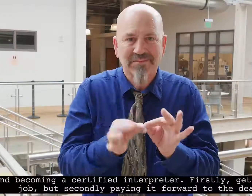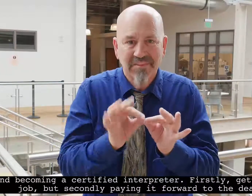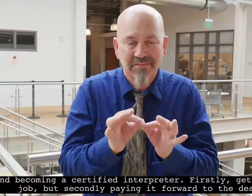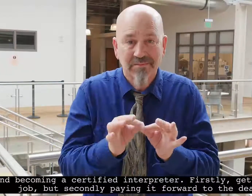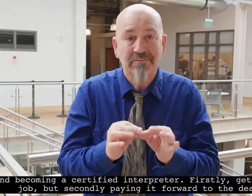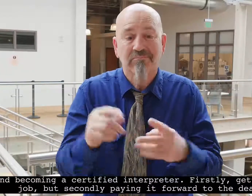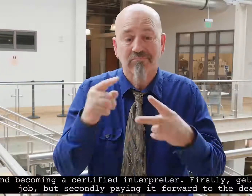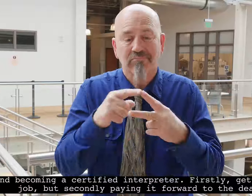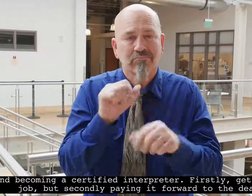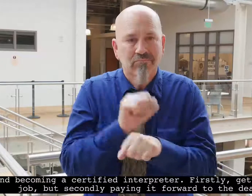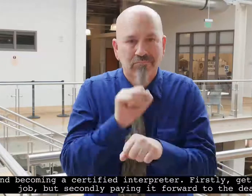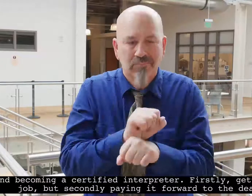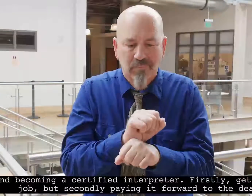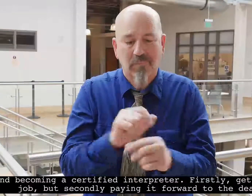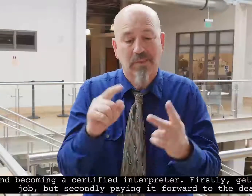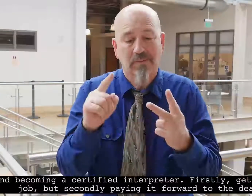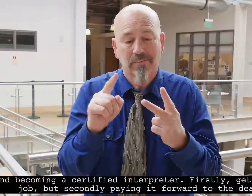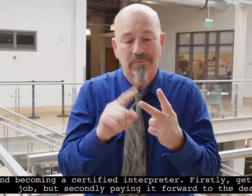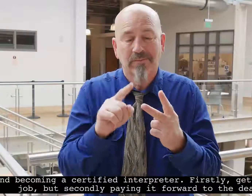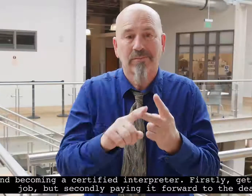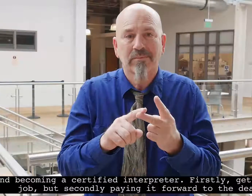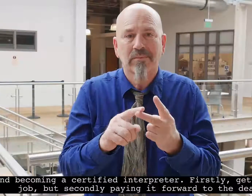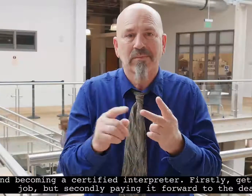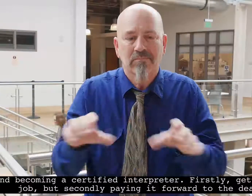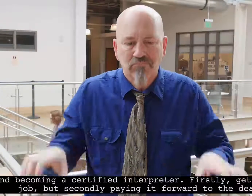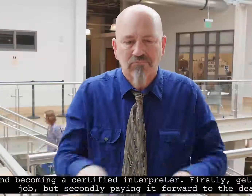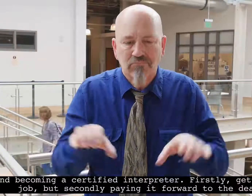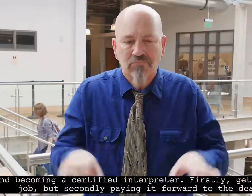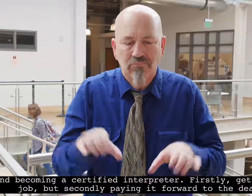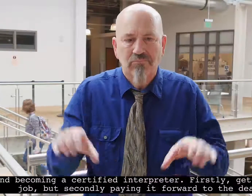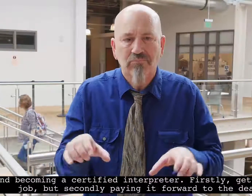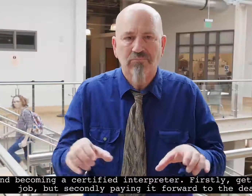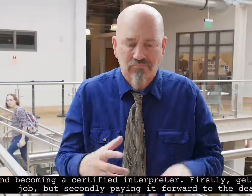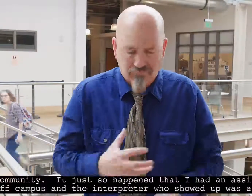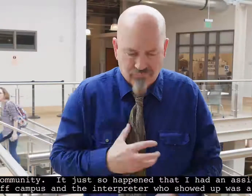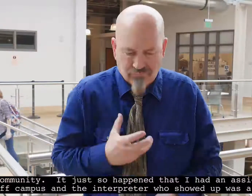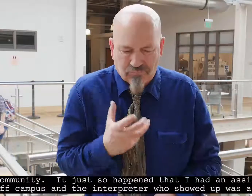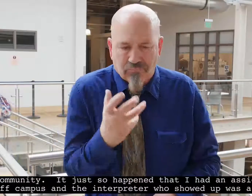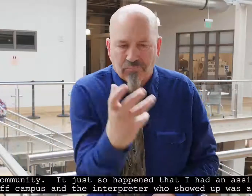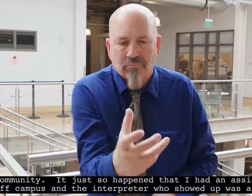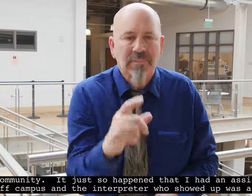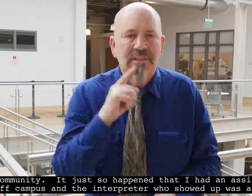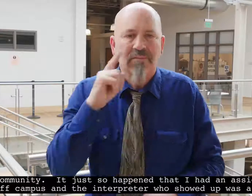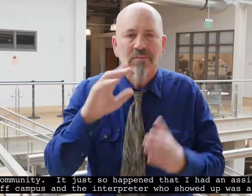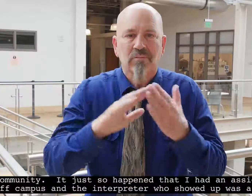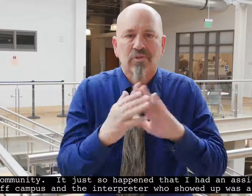certified interpreter. Firstly, getting a job, but secondly, paying it forward to the deaf community. It just so